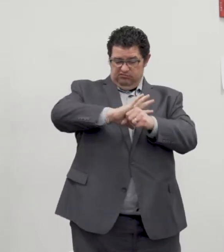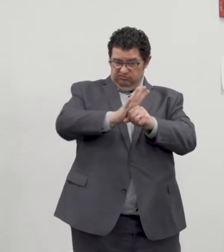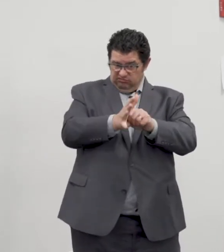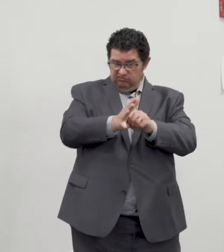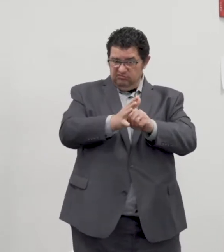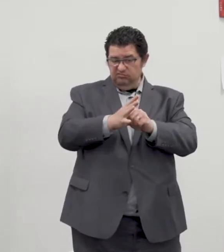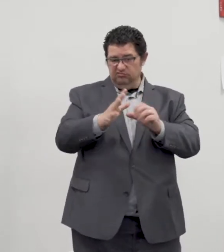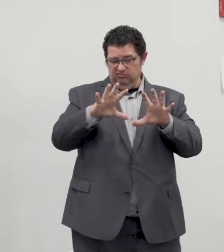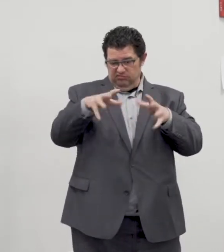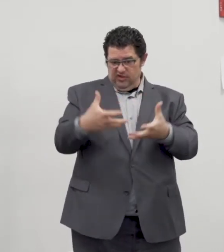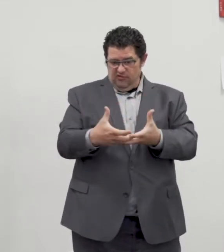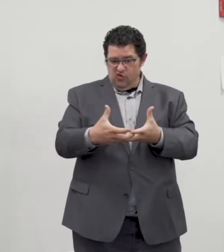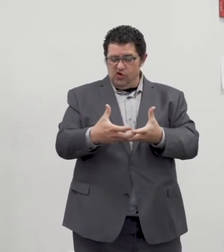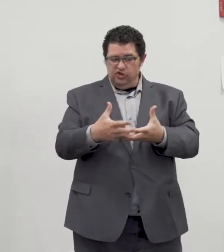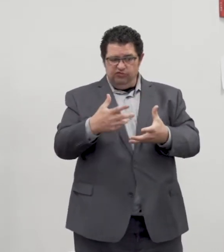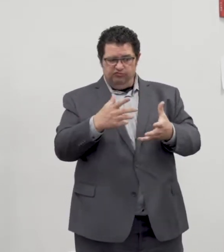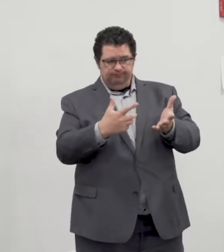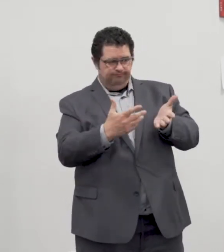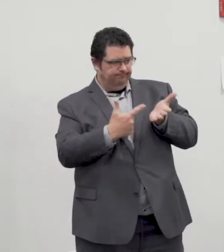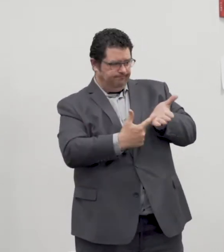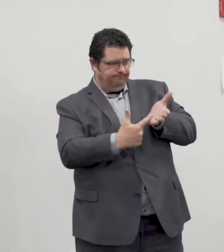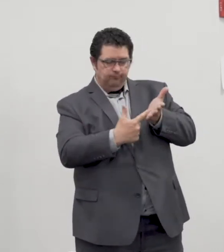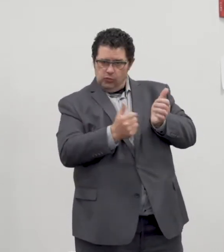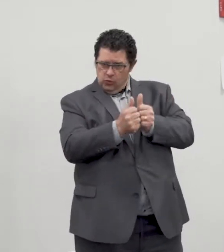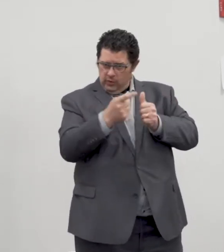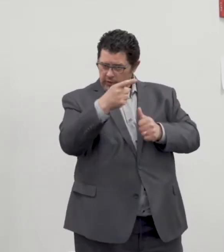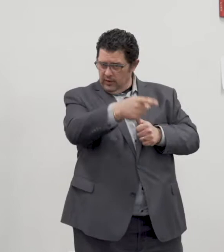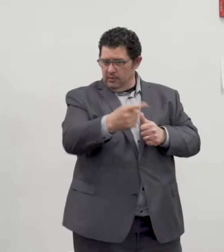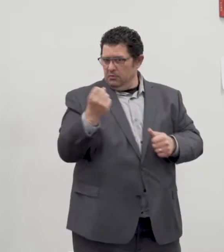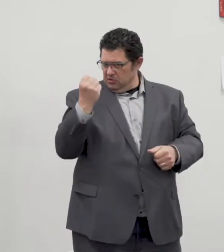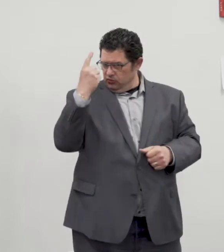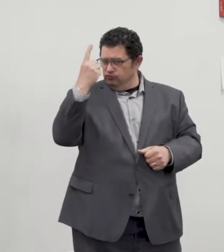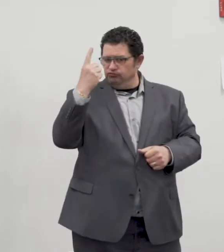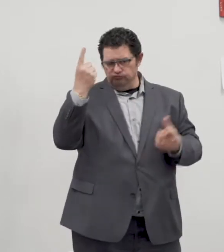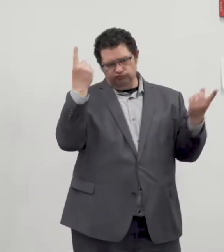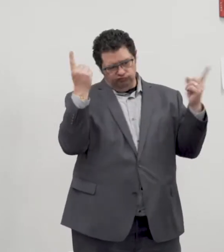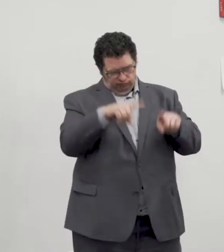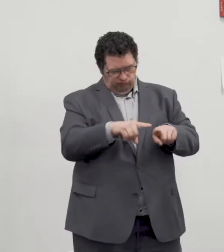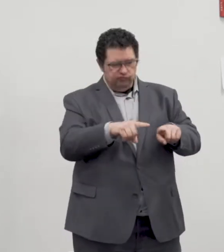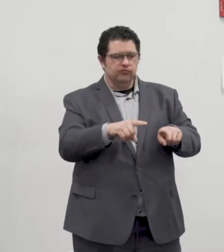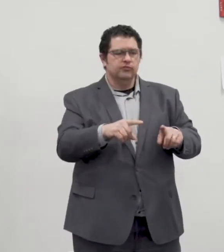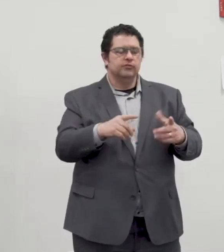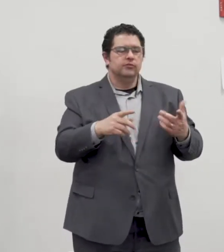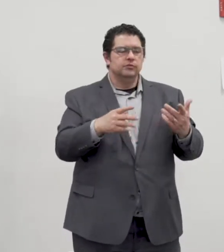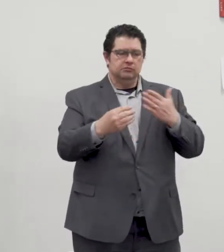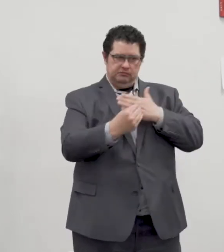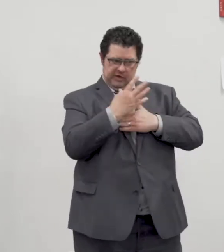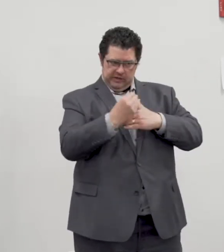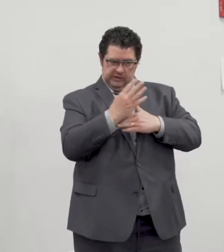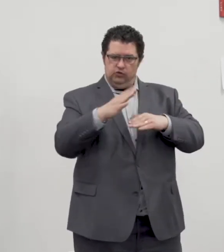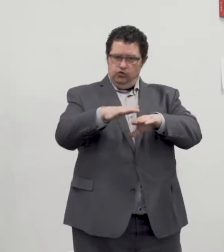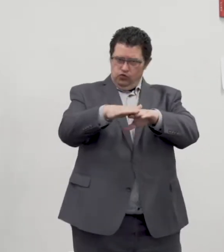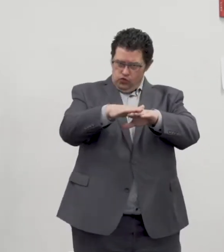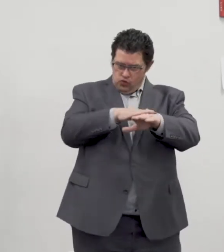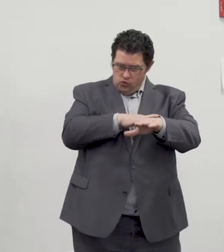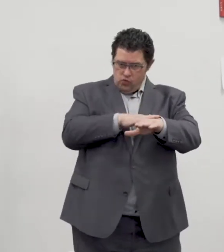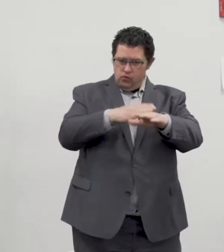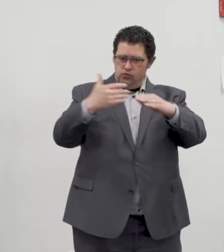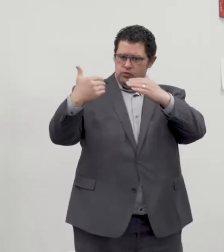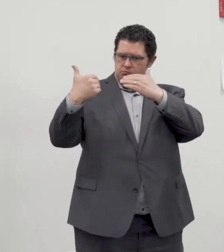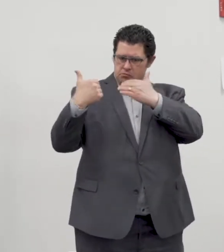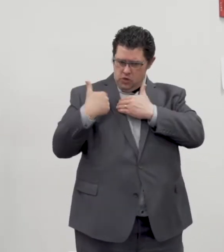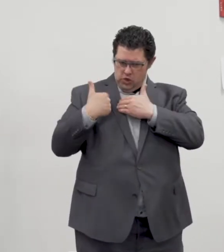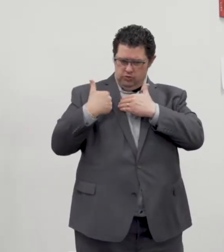position and agrees and advises that a slow, responsible, and measured and